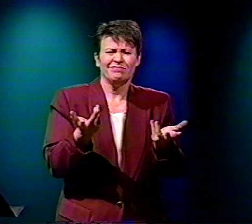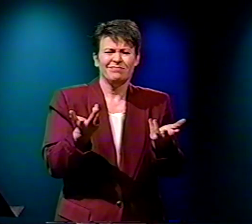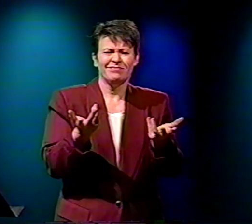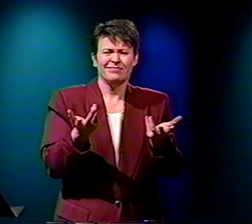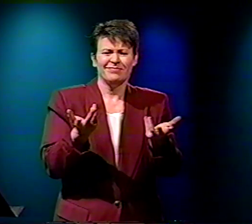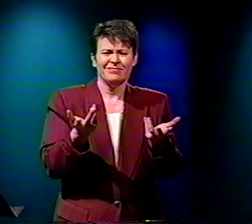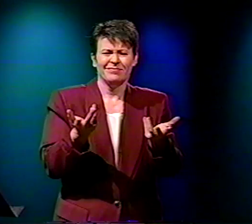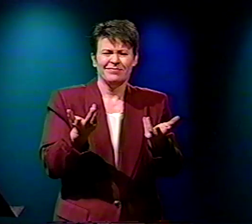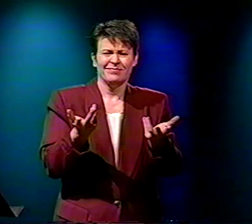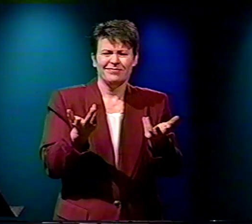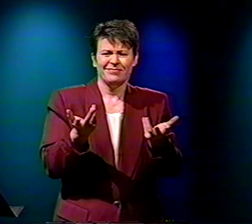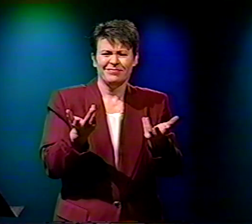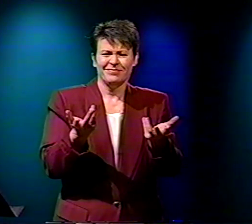saying? I don't get it.